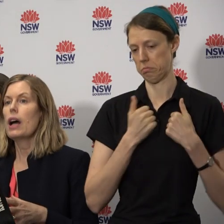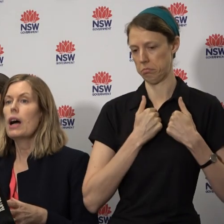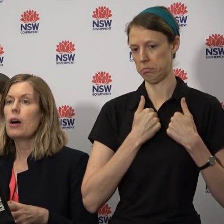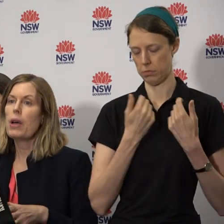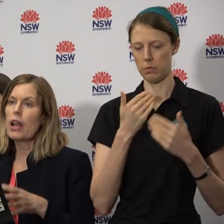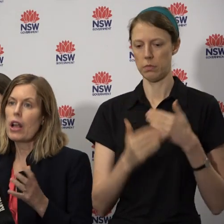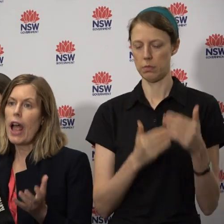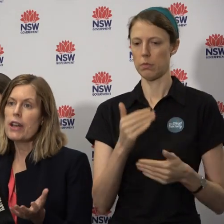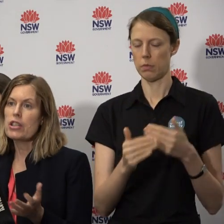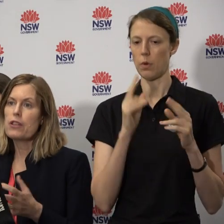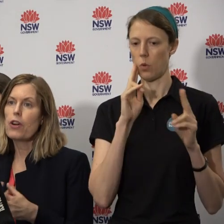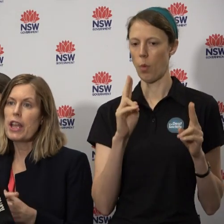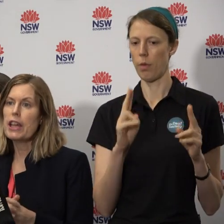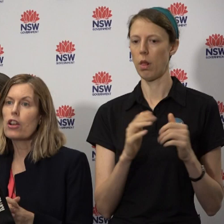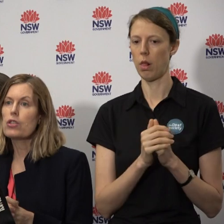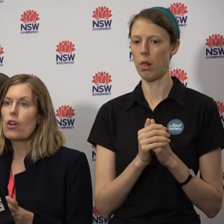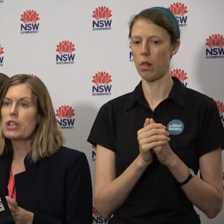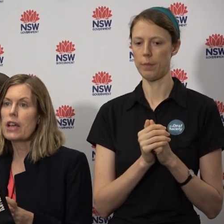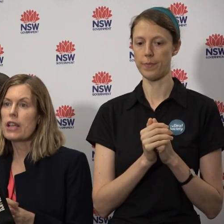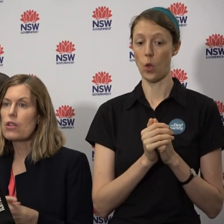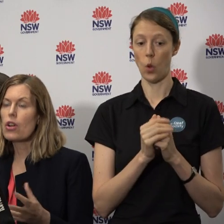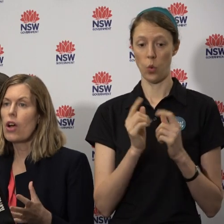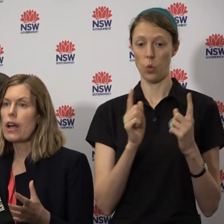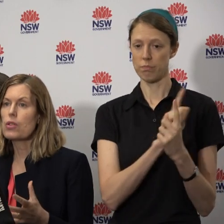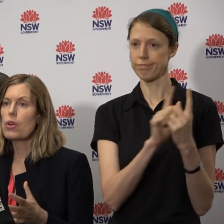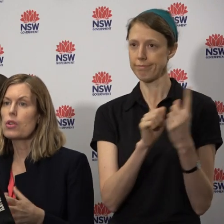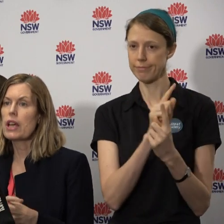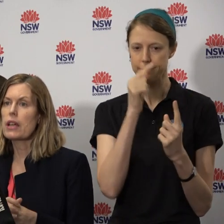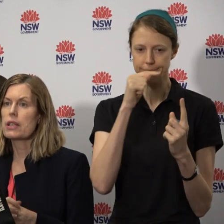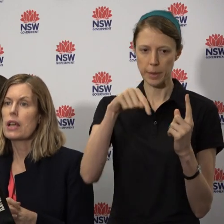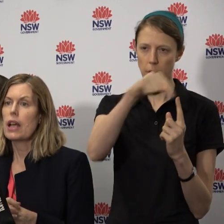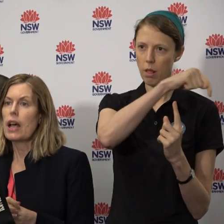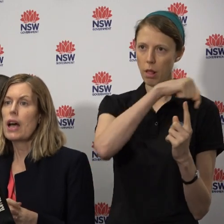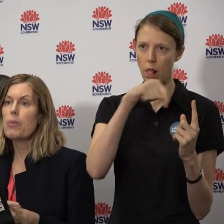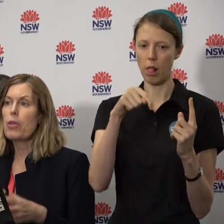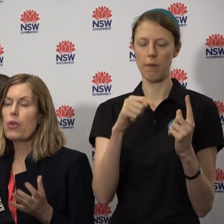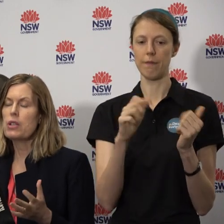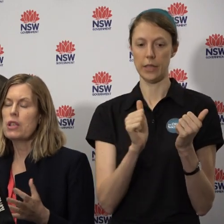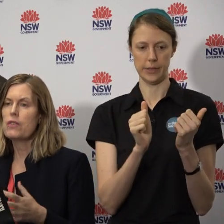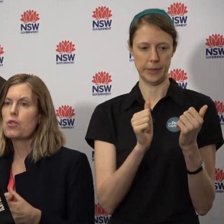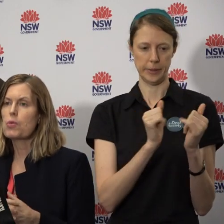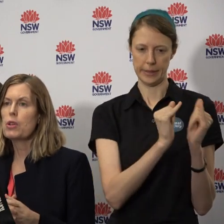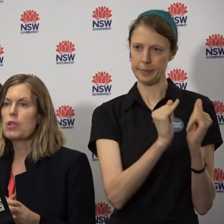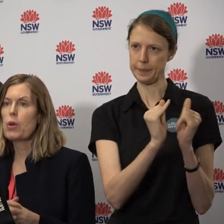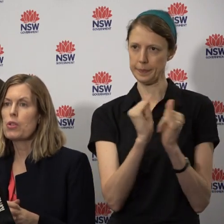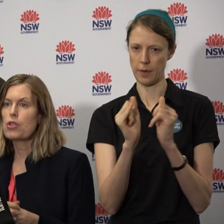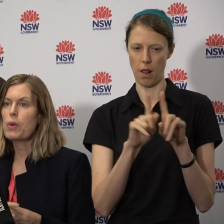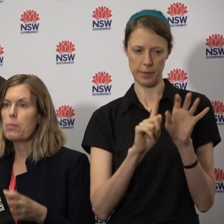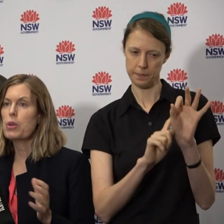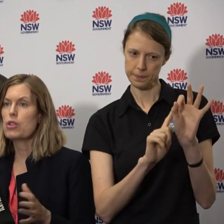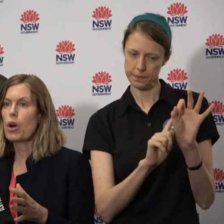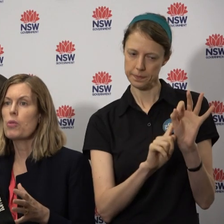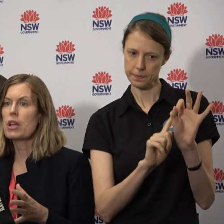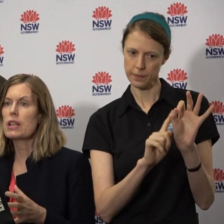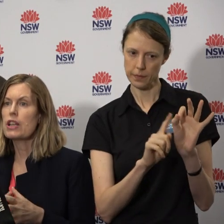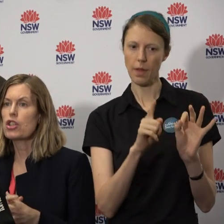interview and identify any close contacts, household contacts. Those individuals were spoken to and